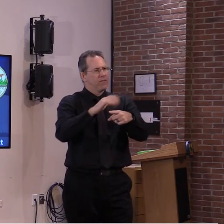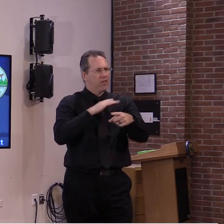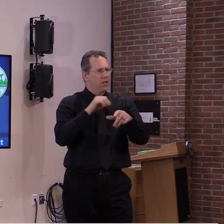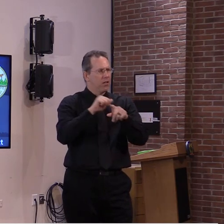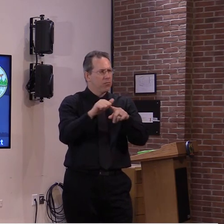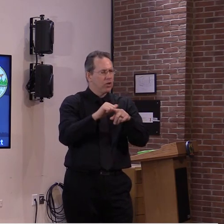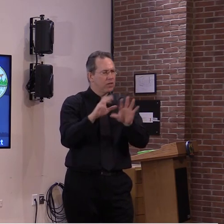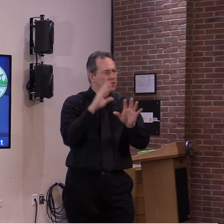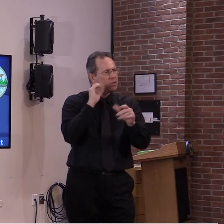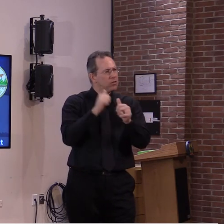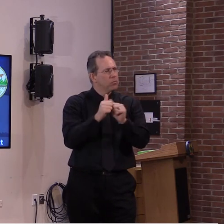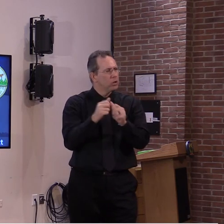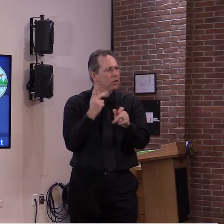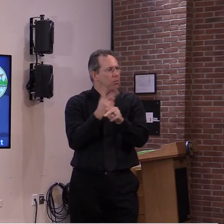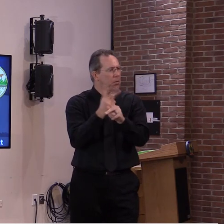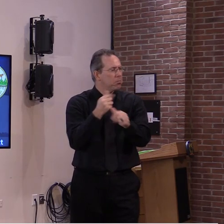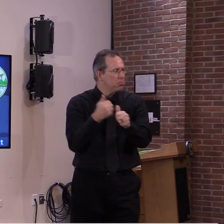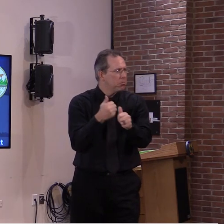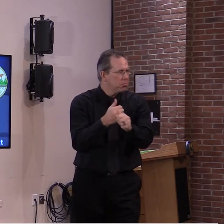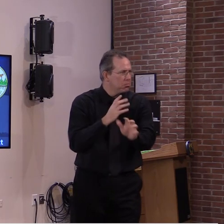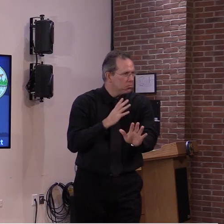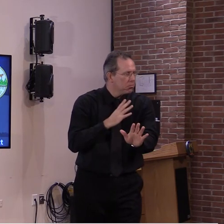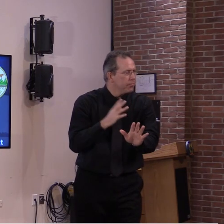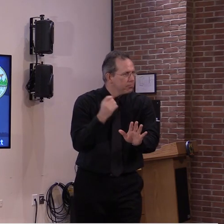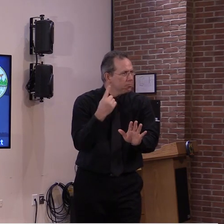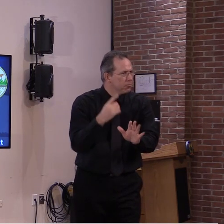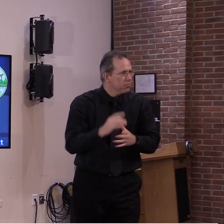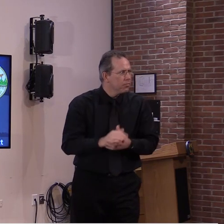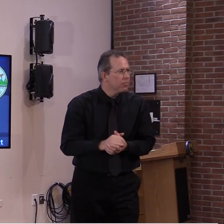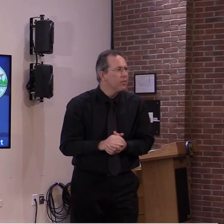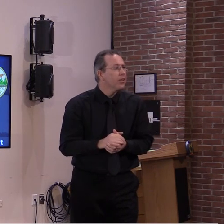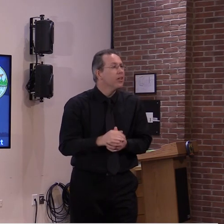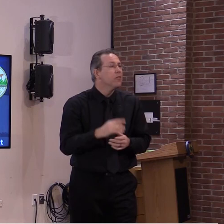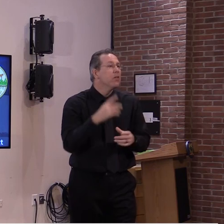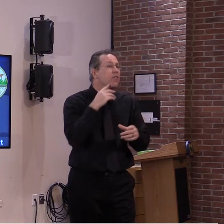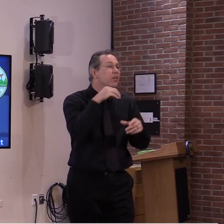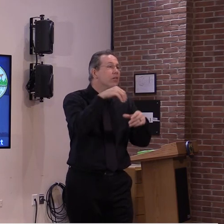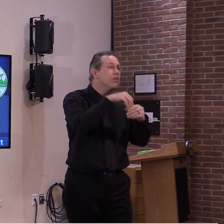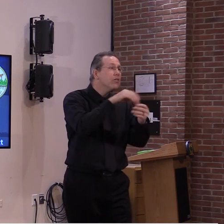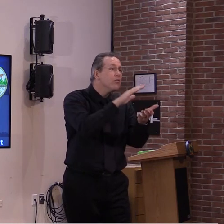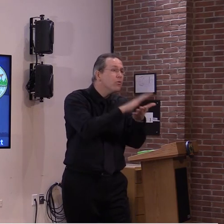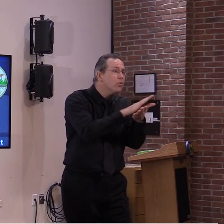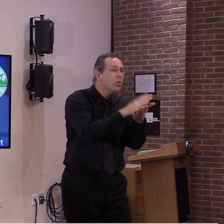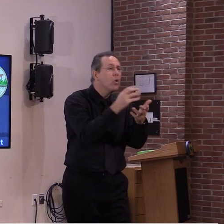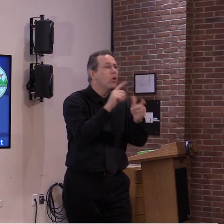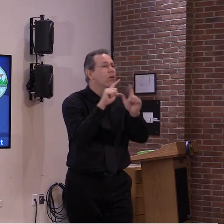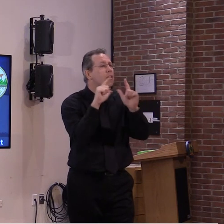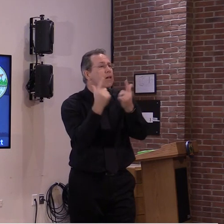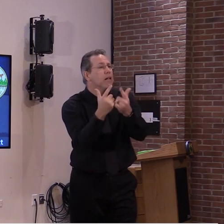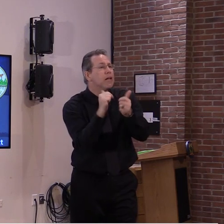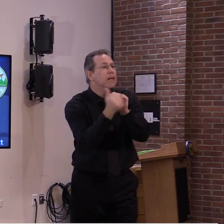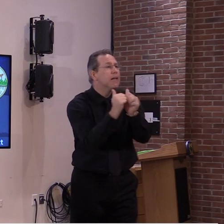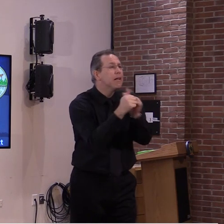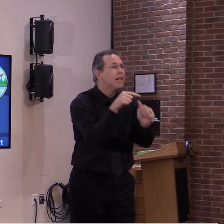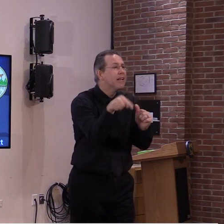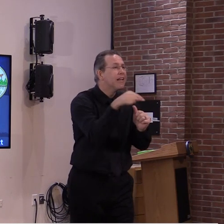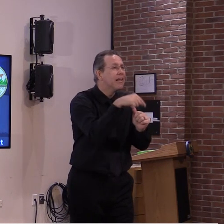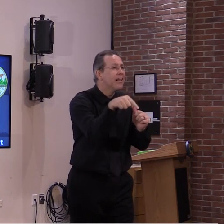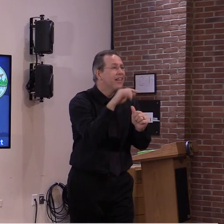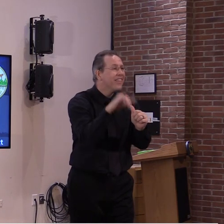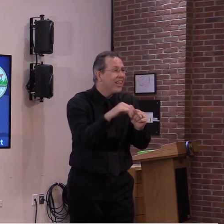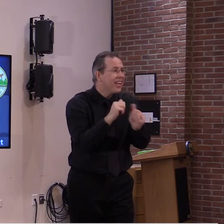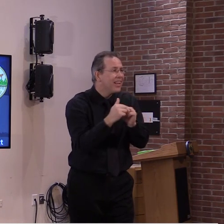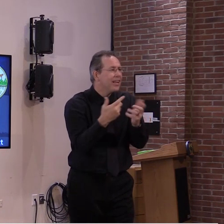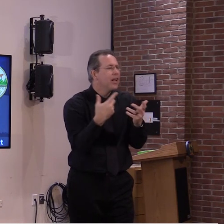resume interscholastic and inter-squad competitions. And we are continuing to look at different options that